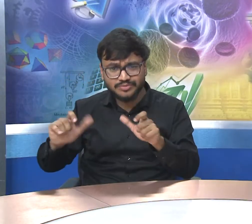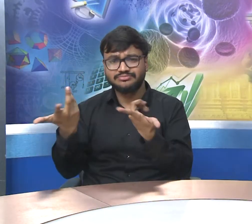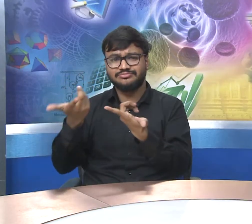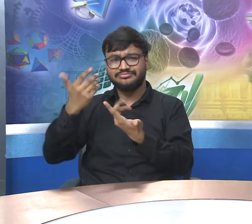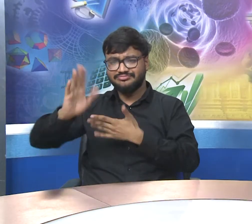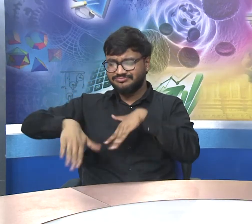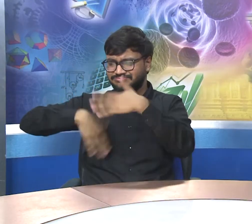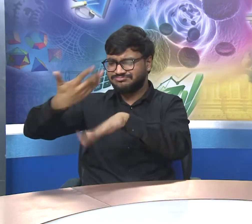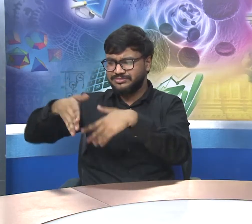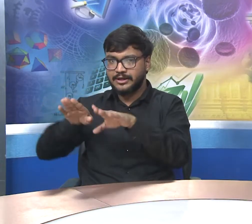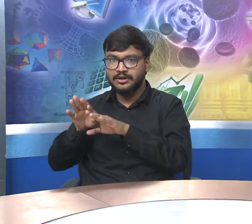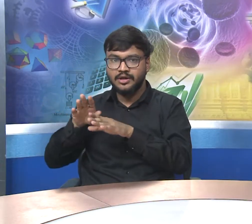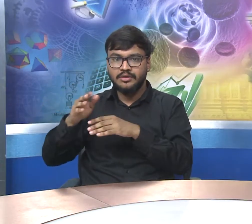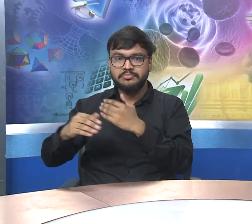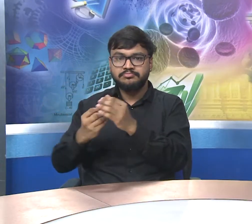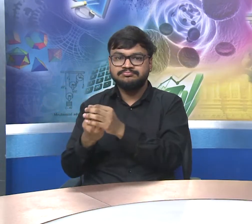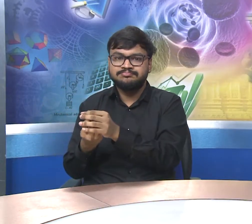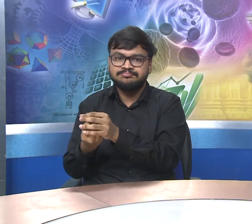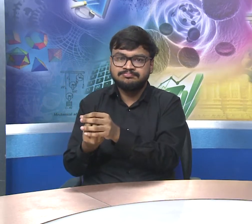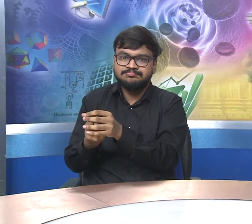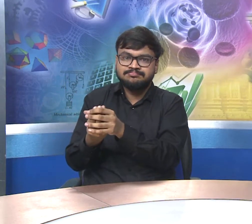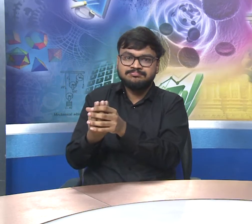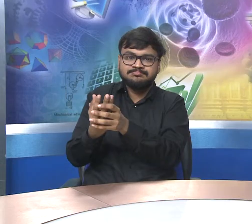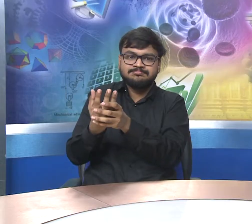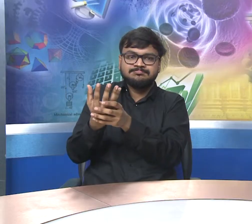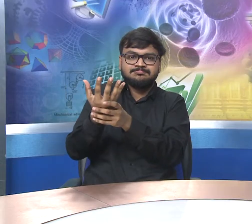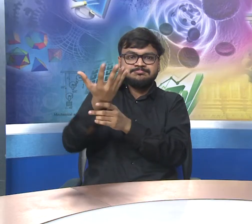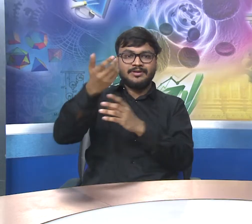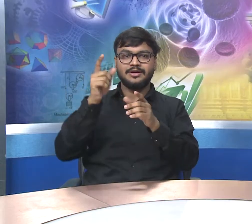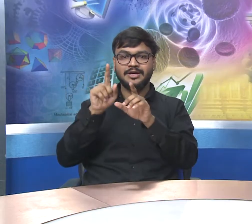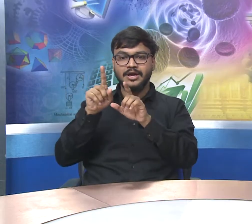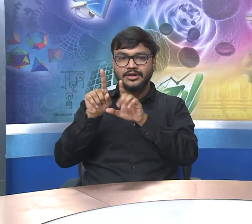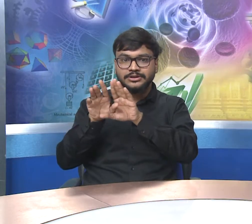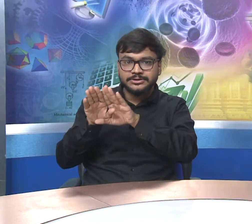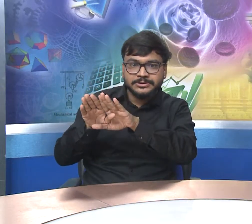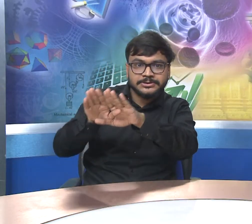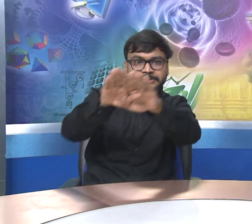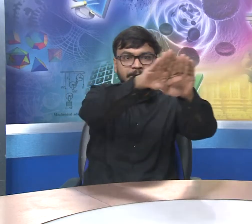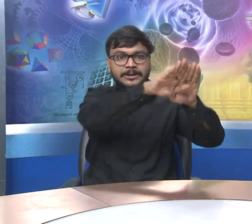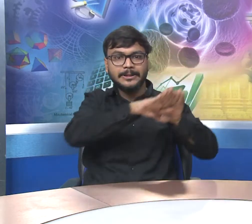top-down declarations have no effect.